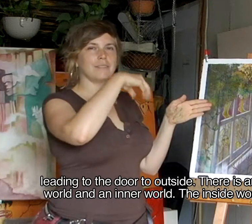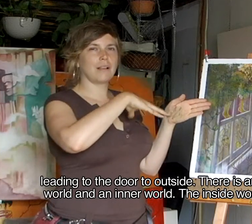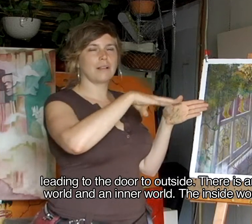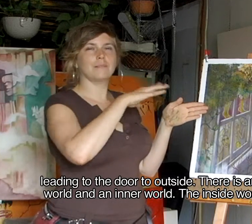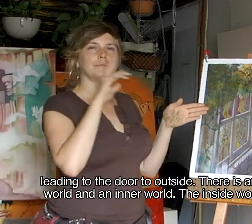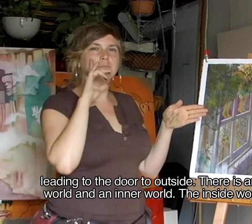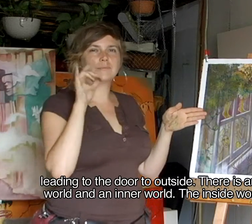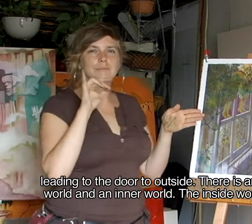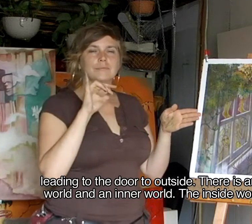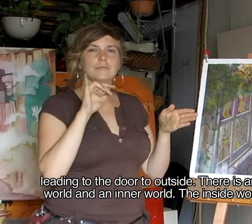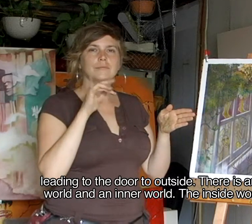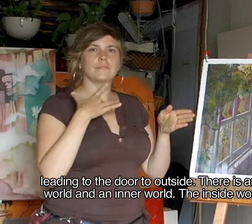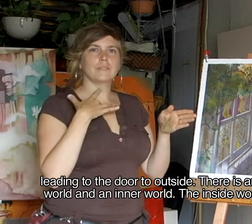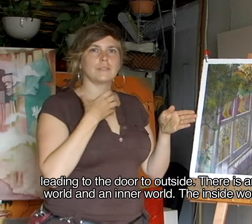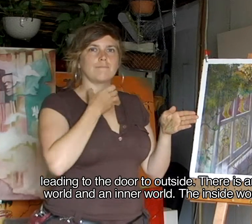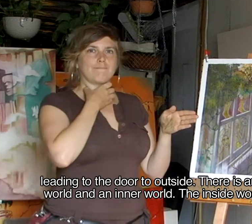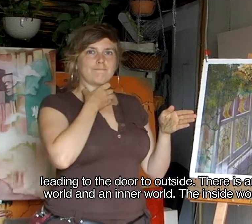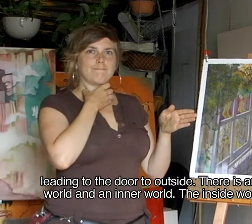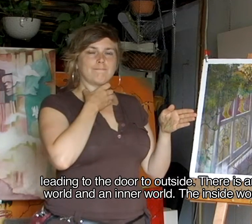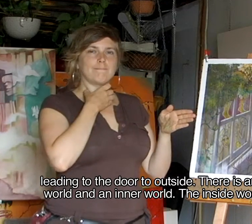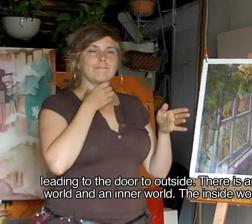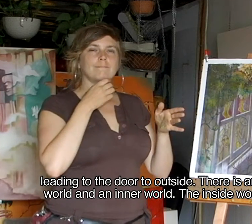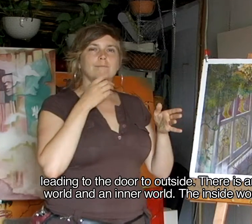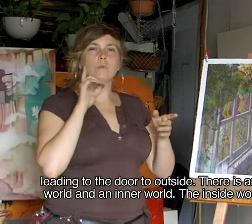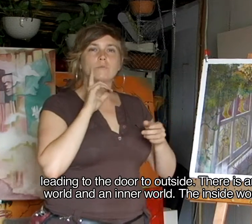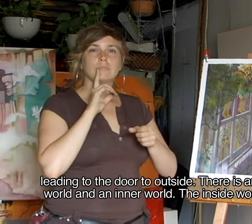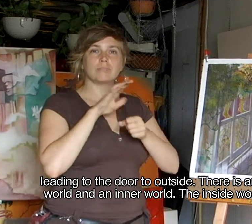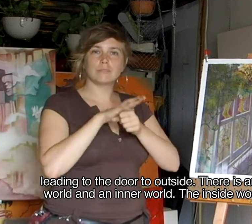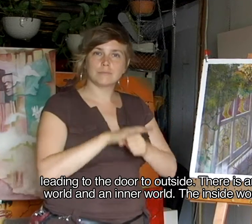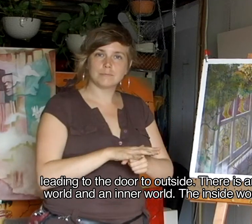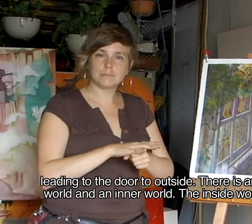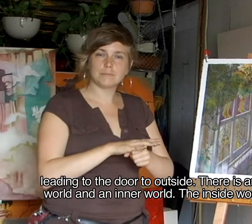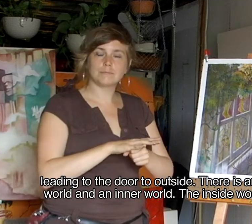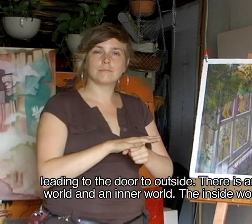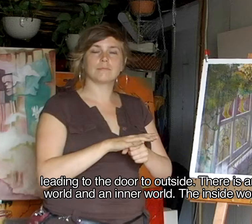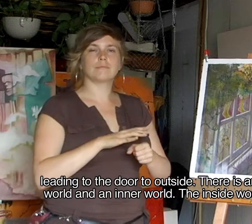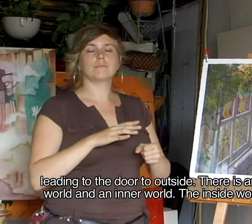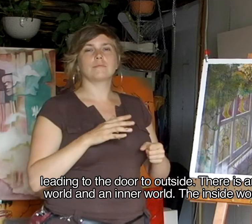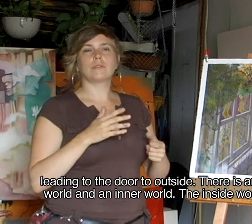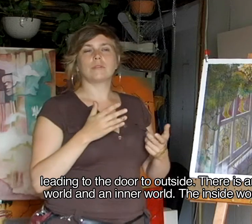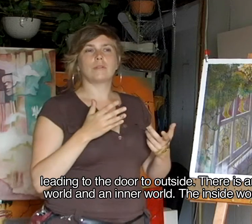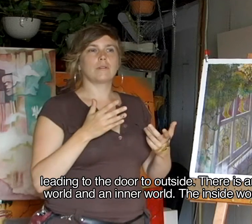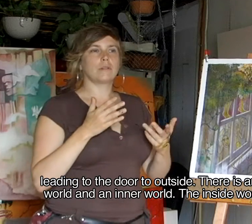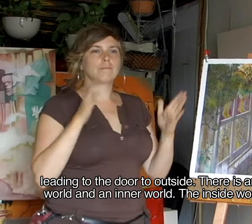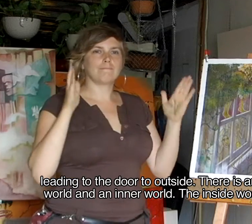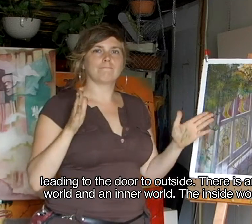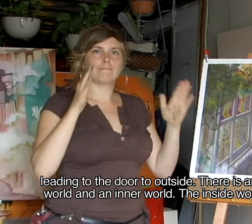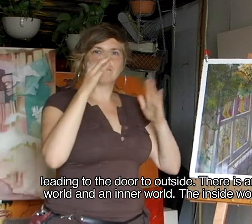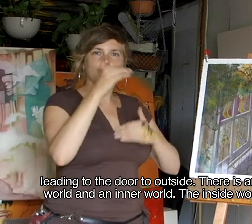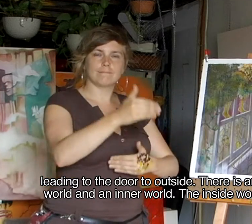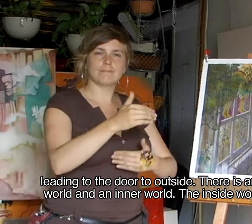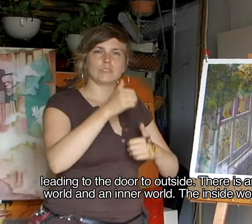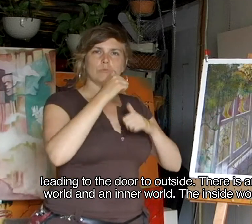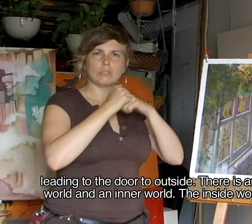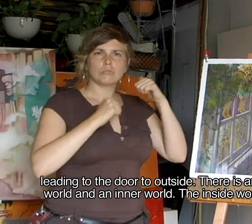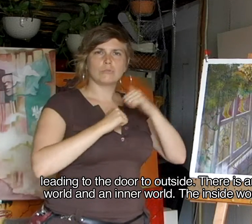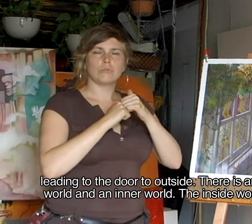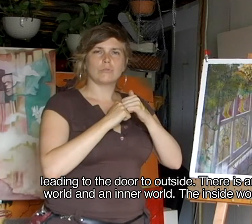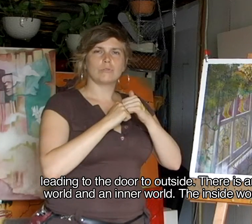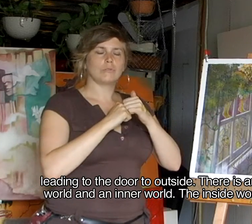lifeless. There was nothing there. The emotions, the history, the stories were missing. I